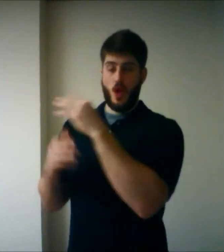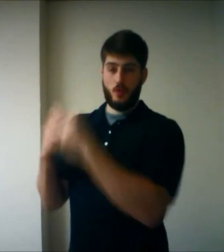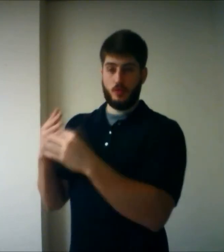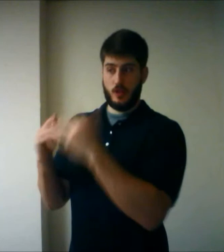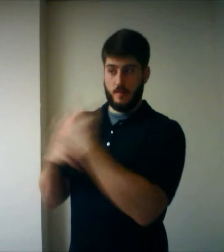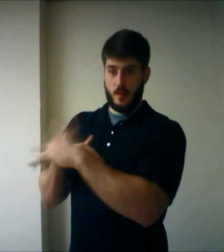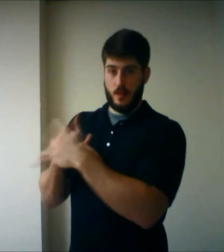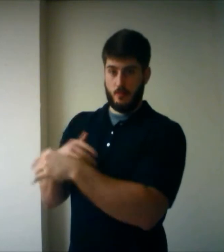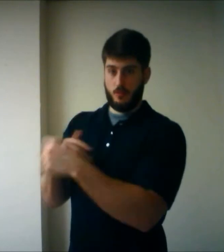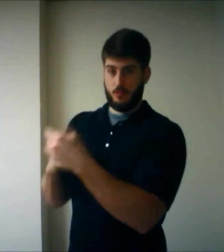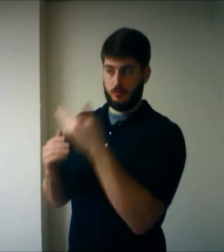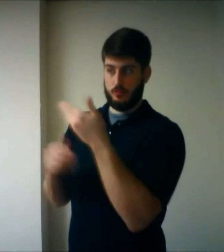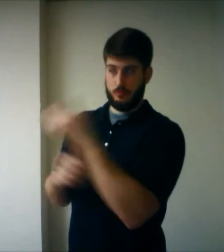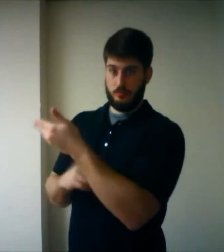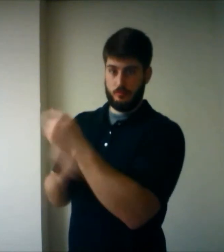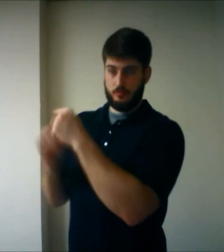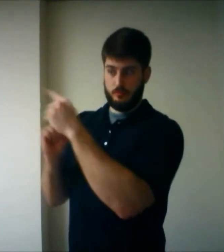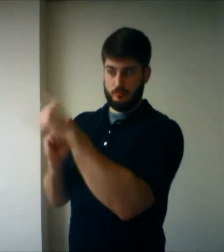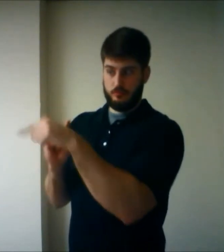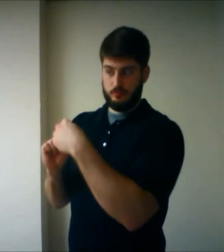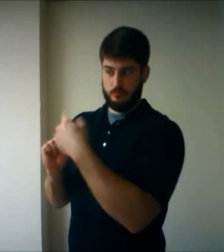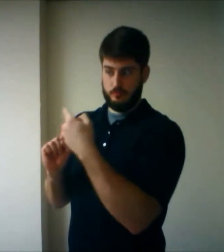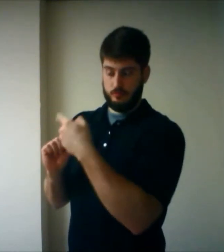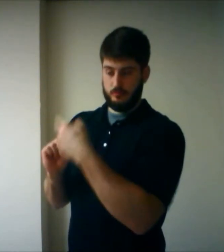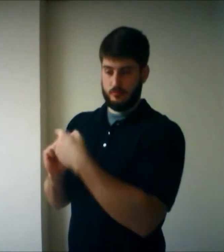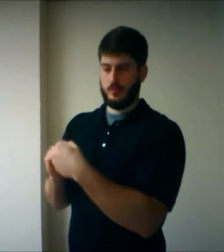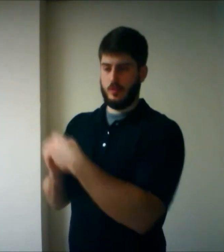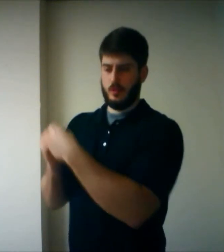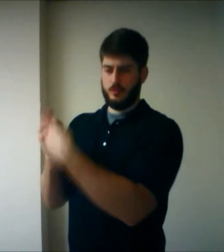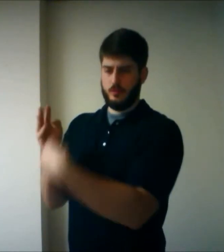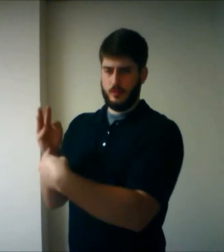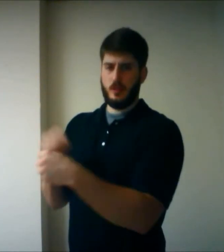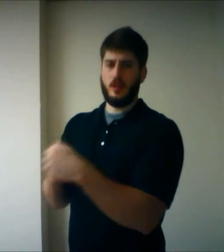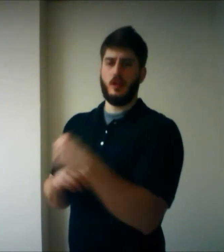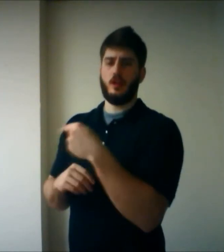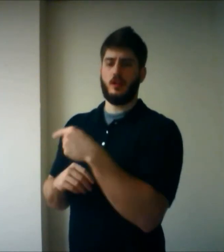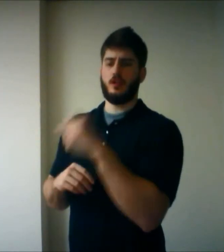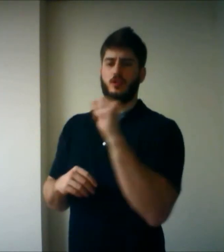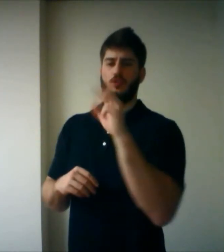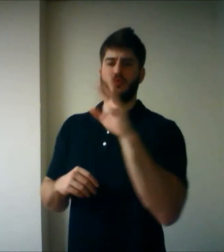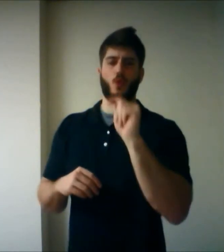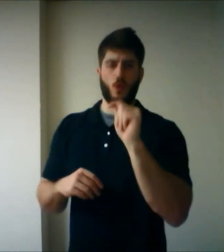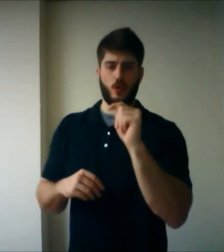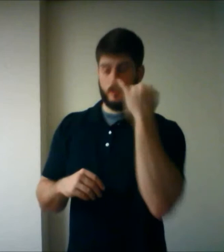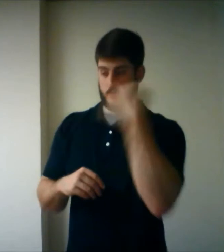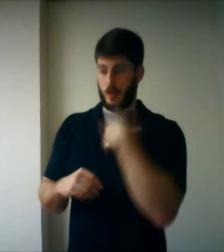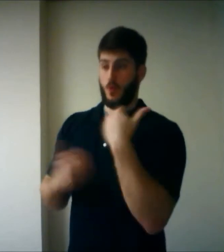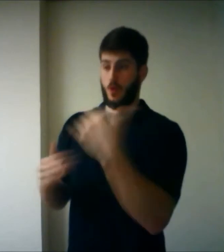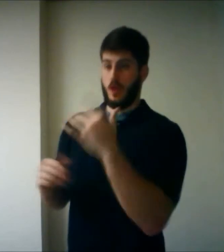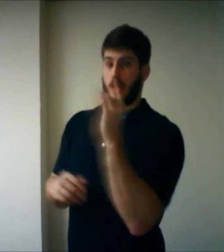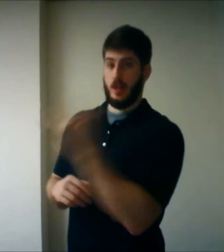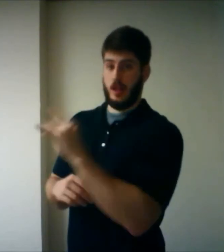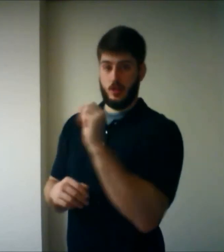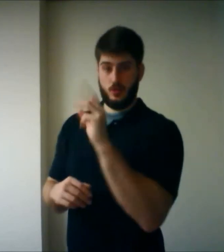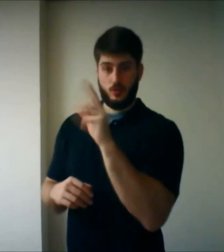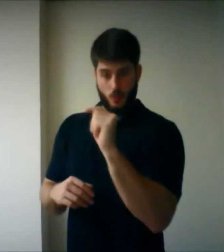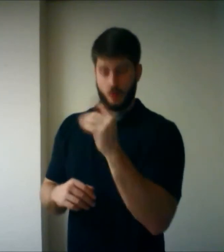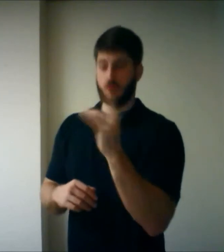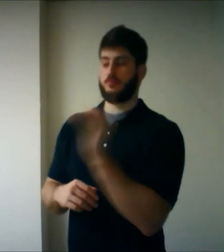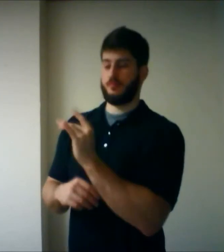in the Advanced View Settings list dialog is Sort. If I click on that, it actually